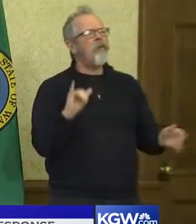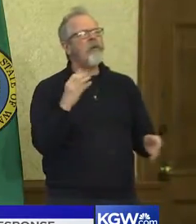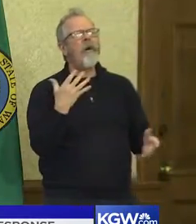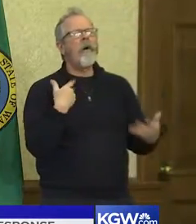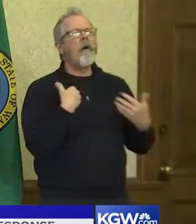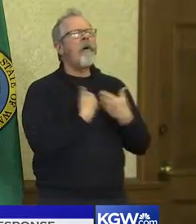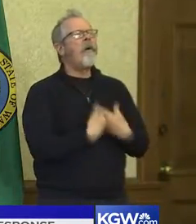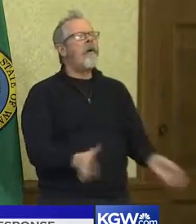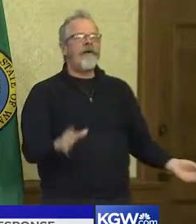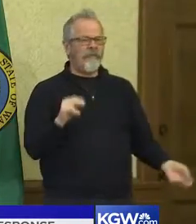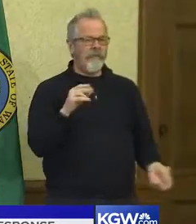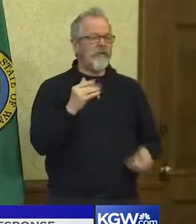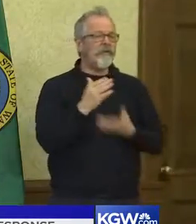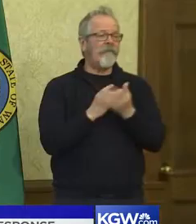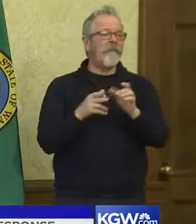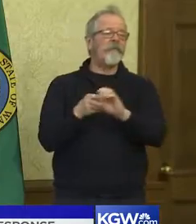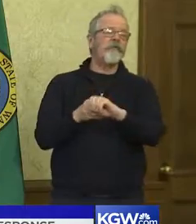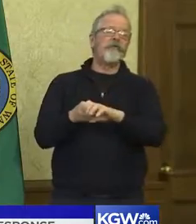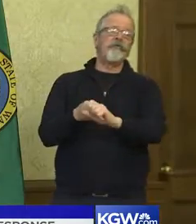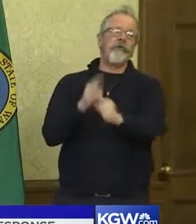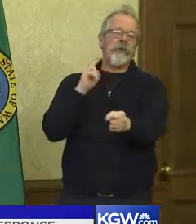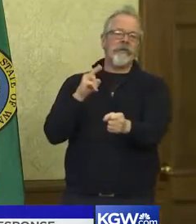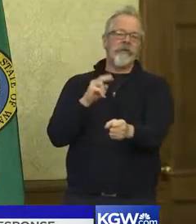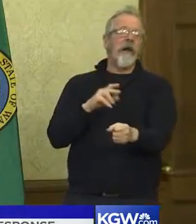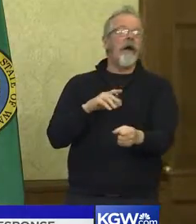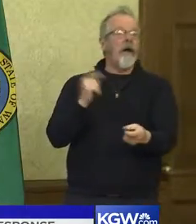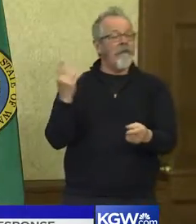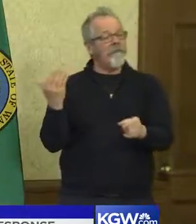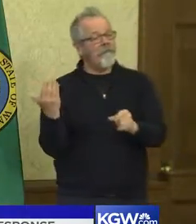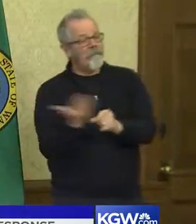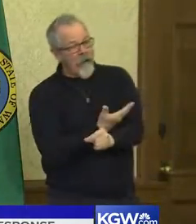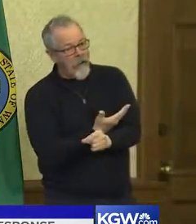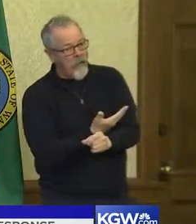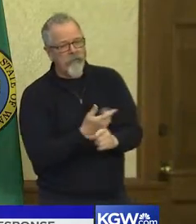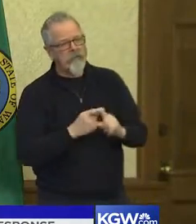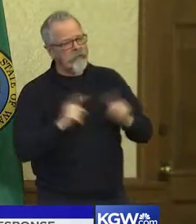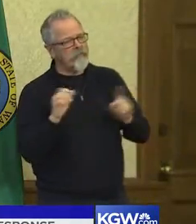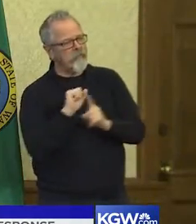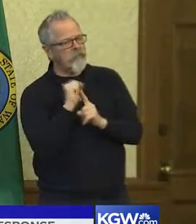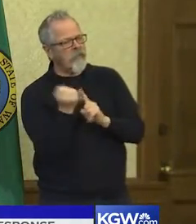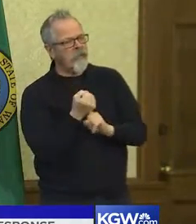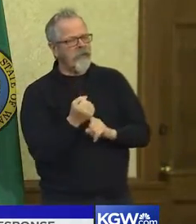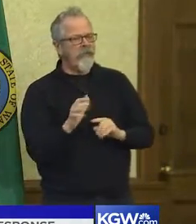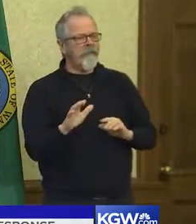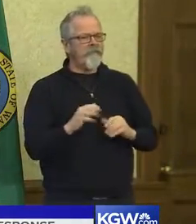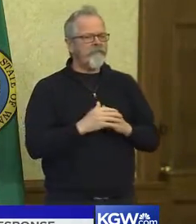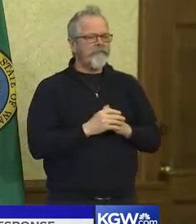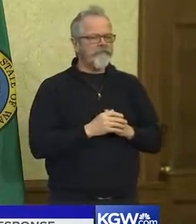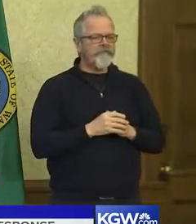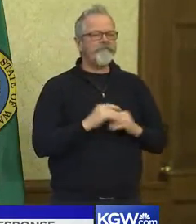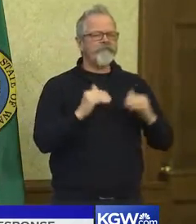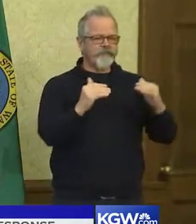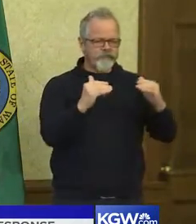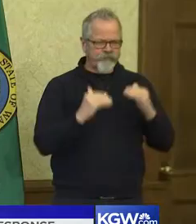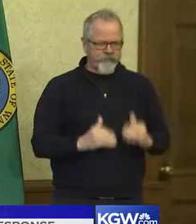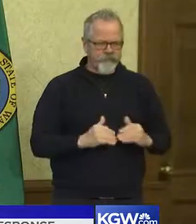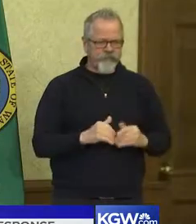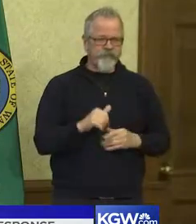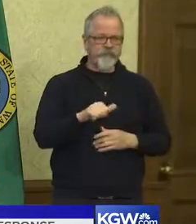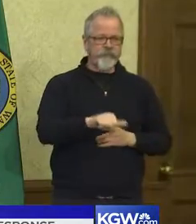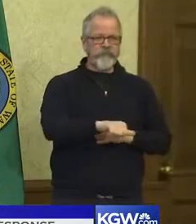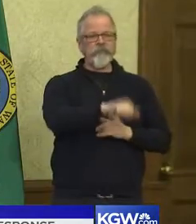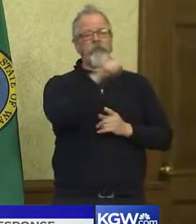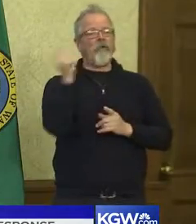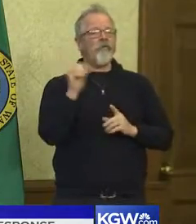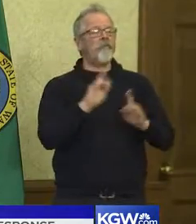happen. For example, those whose hours that they think they worked may be different than their employers, and those will